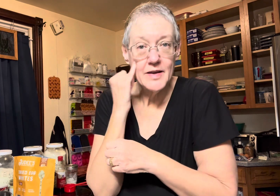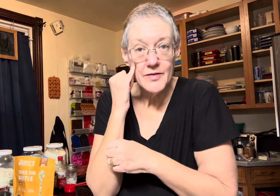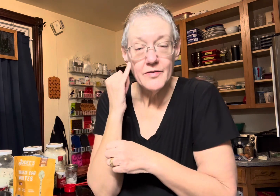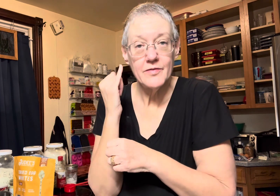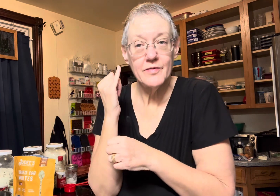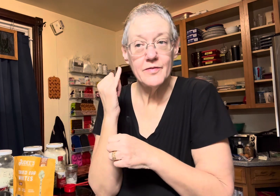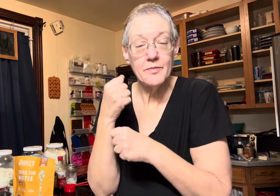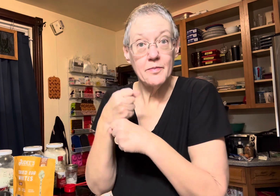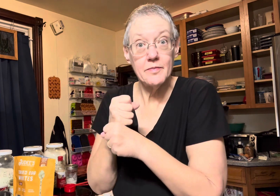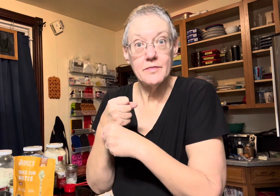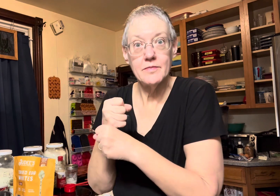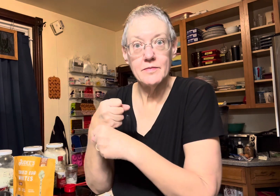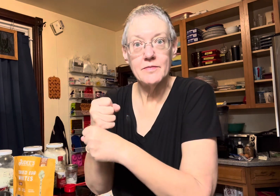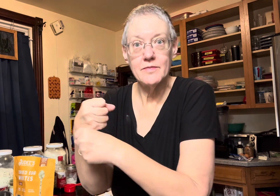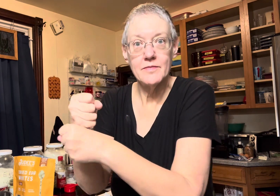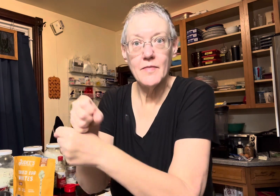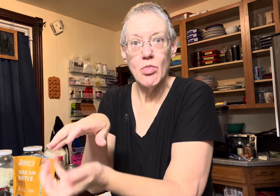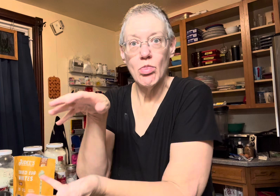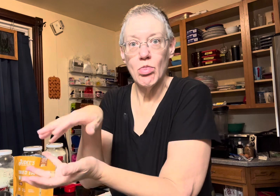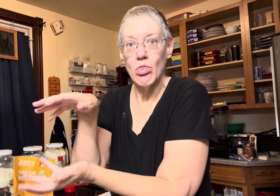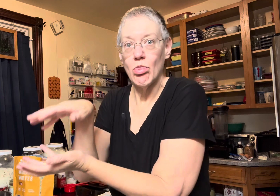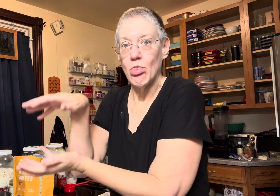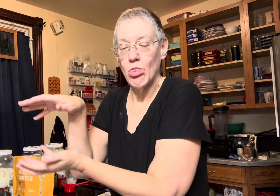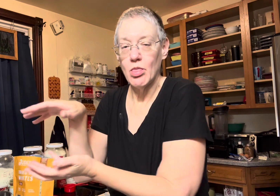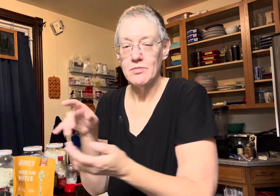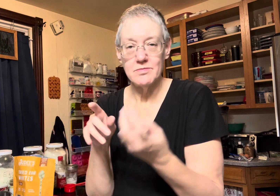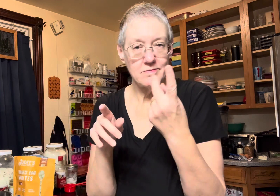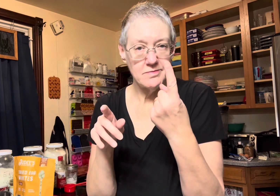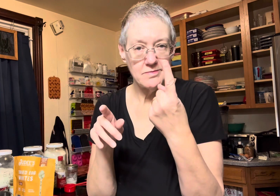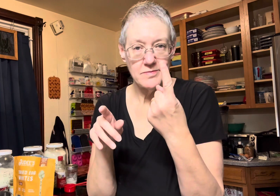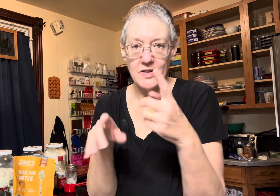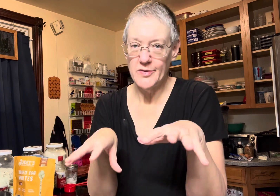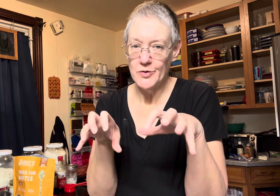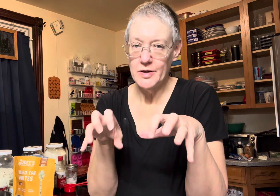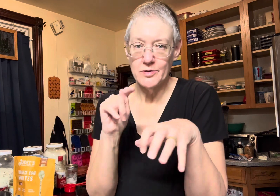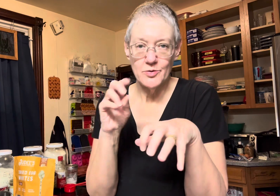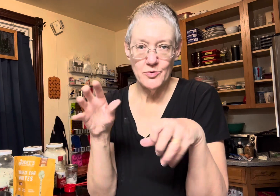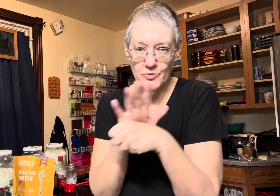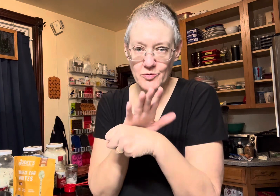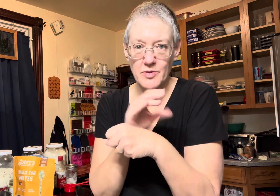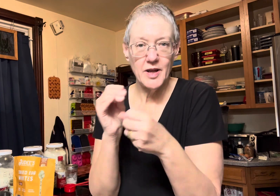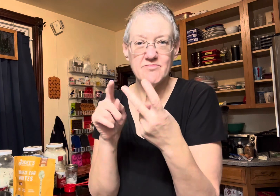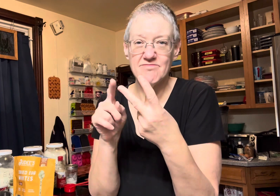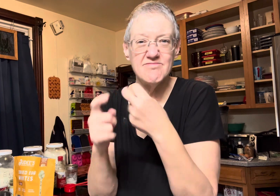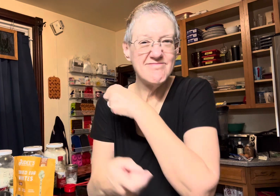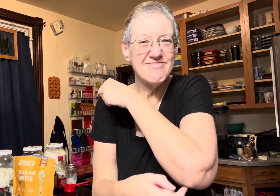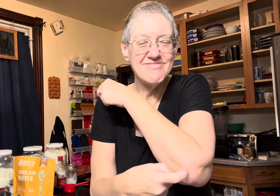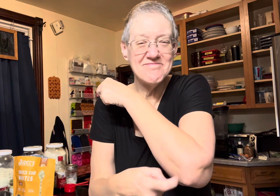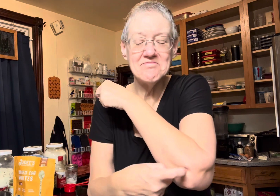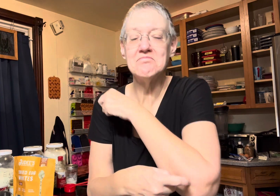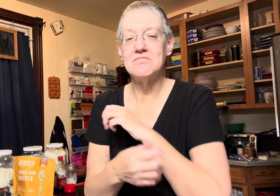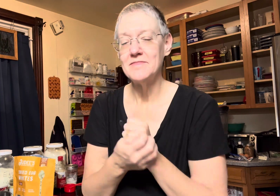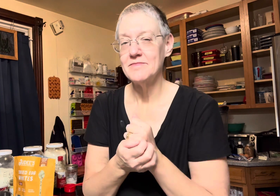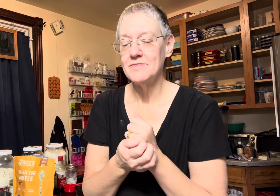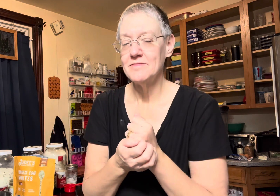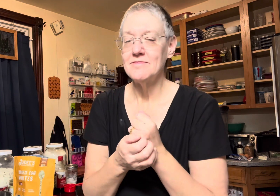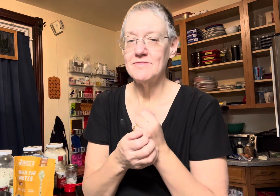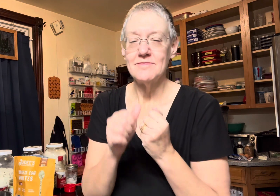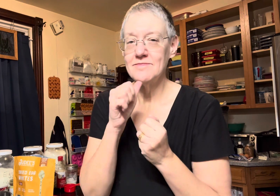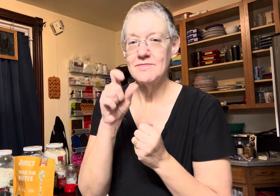now. So if I keep making all those cookies, one thing, it'll fill up the freezer. Another, there'll be too